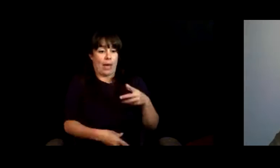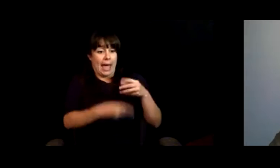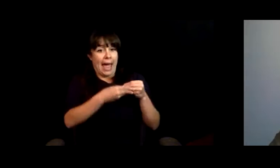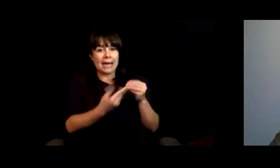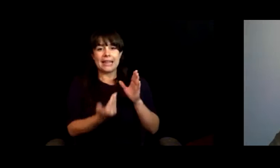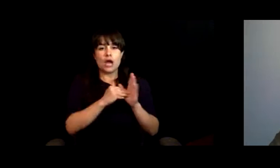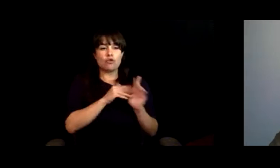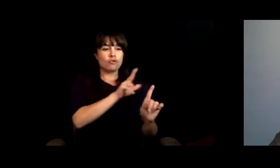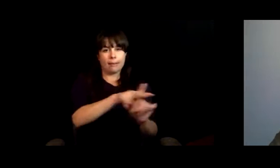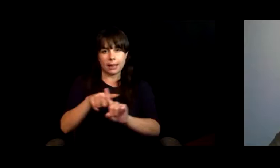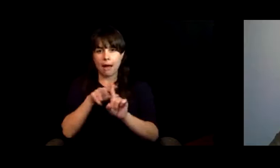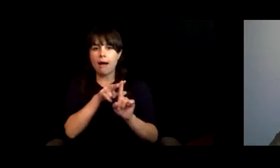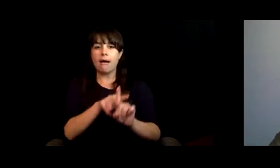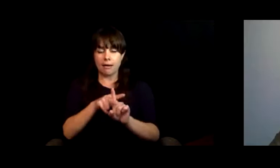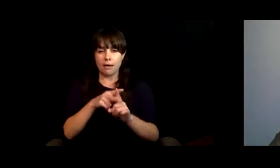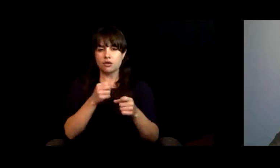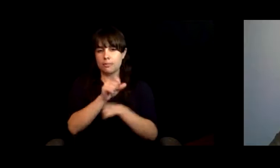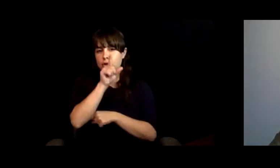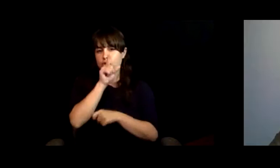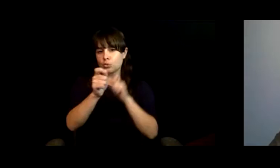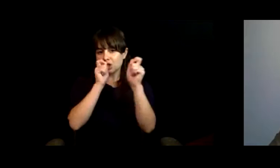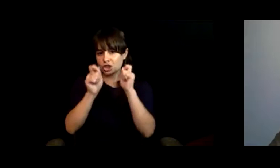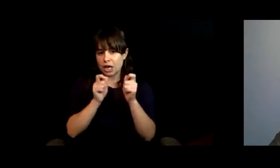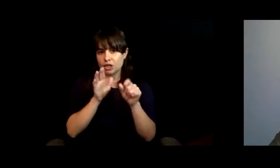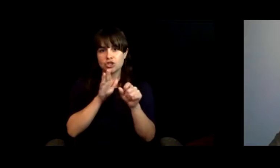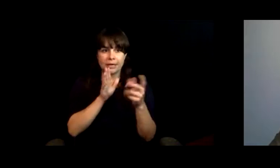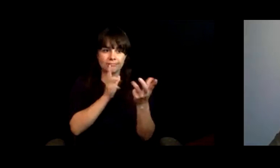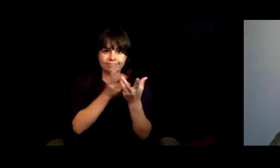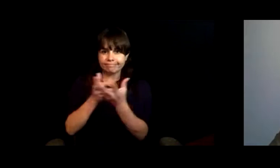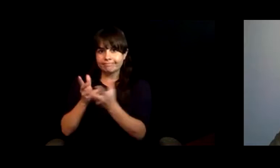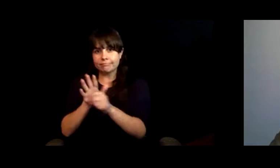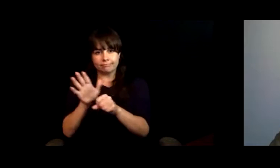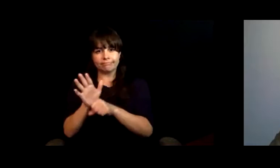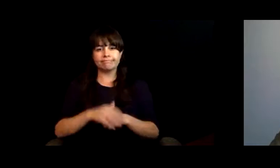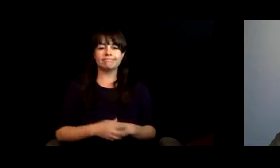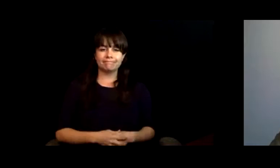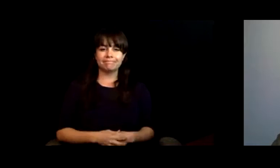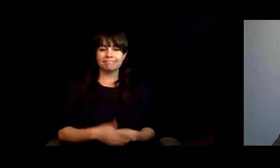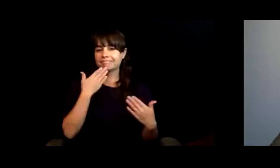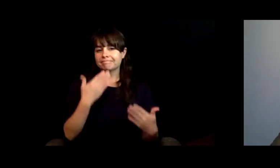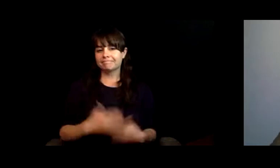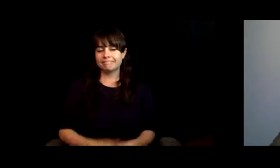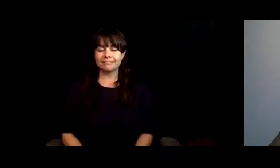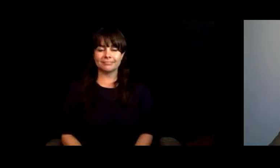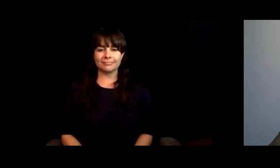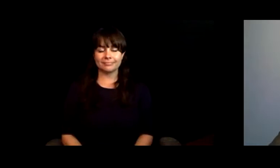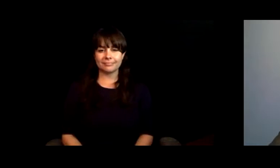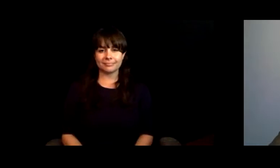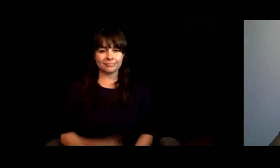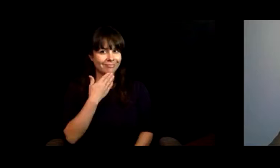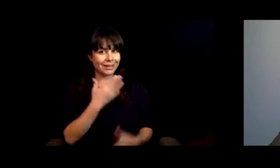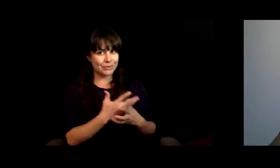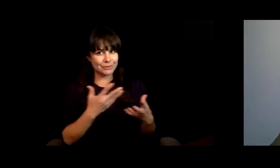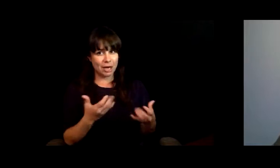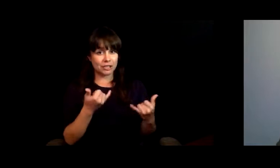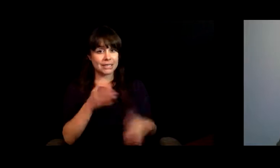bit, and make the necessary changes to get that going. So thank you. Thank you so much. And now we'll turn